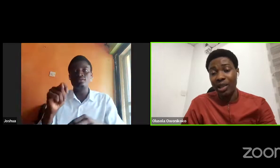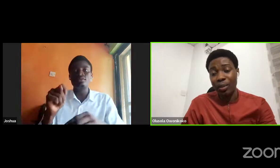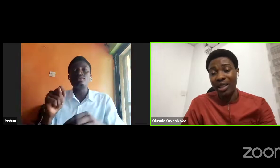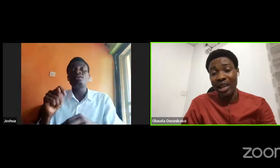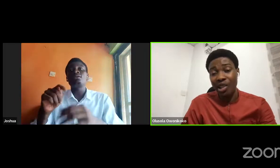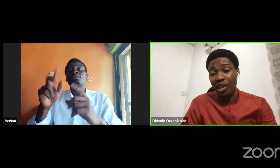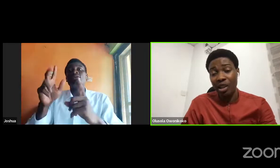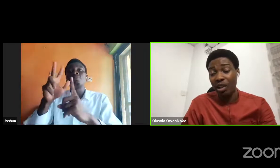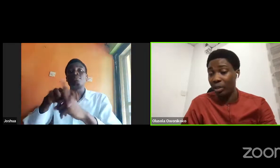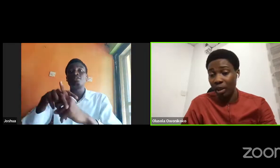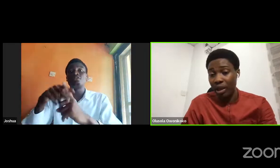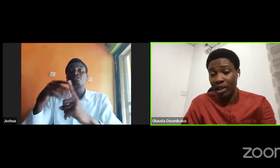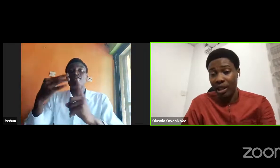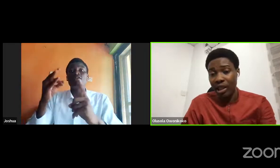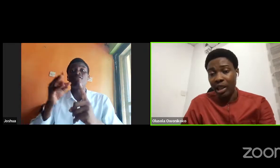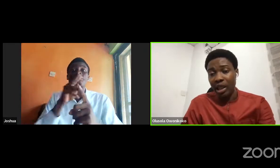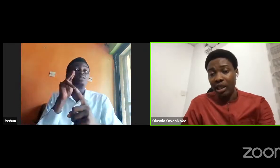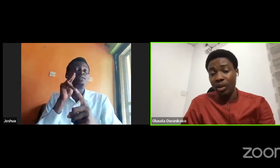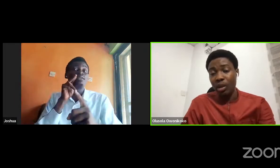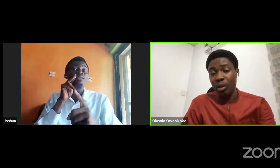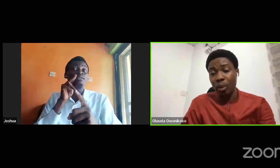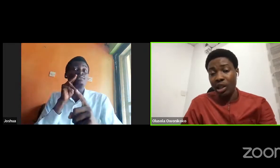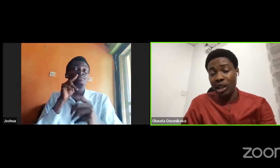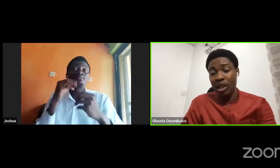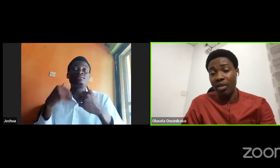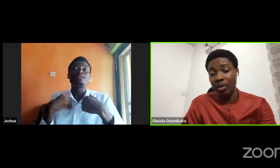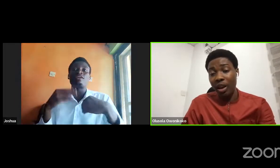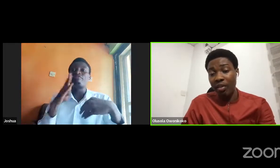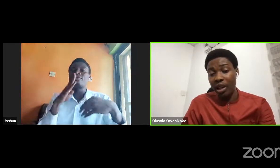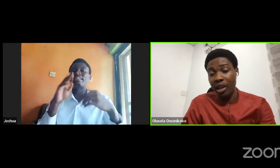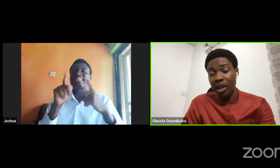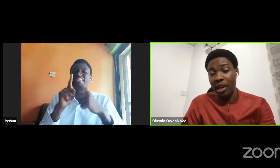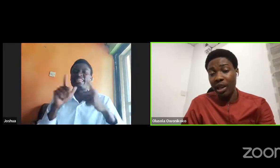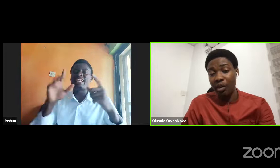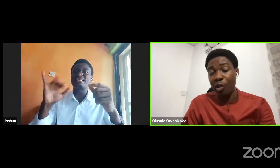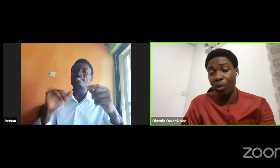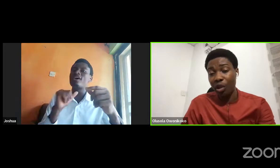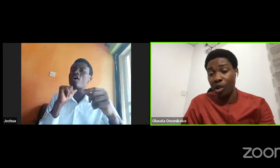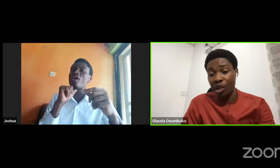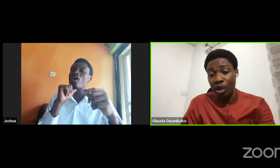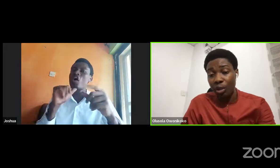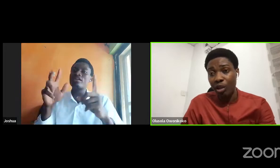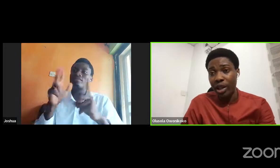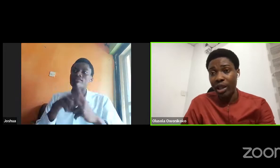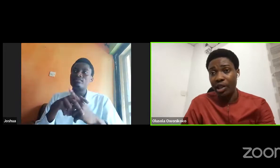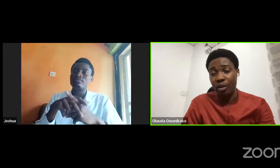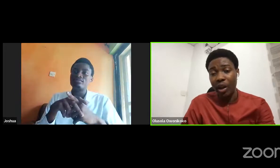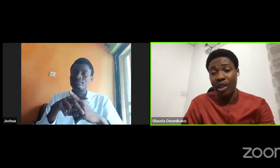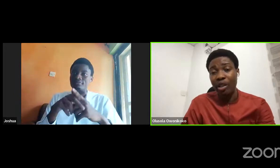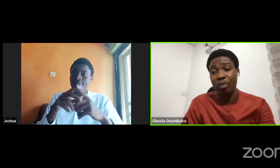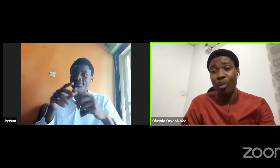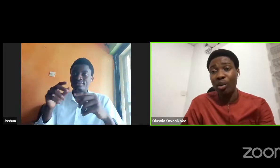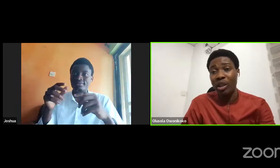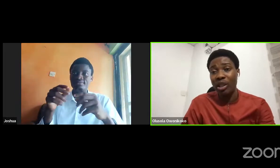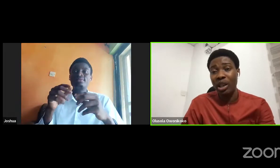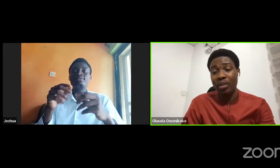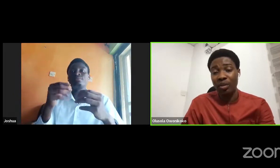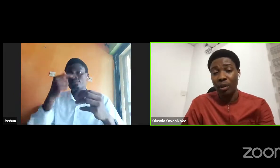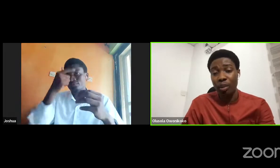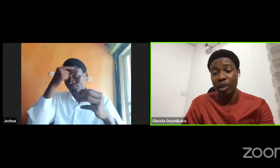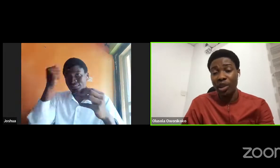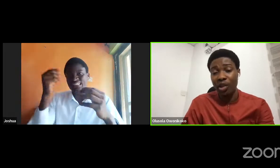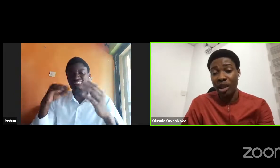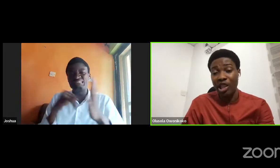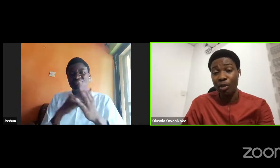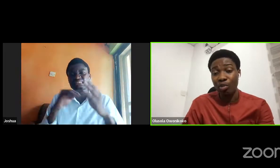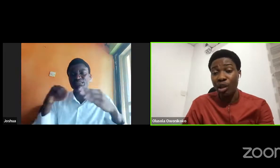Act, has been largely unimplemented, even though the policy gives a 5-year grace period, which is coming to an end soon. But I think the progress in terms